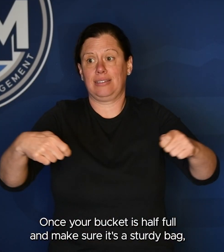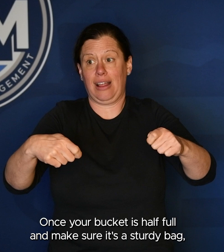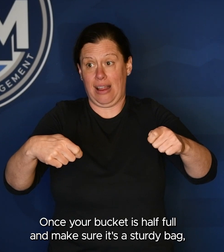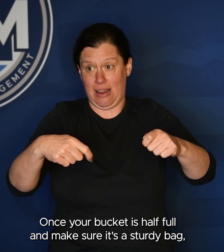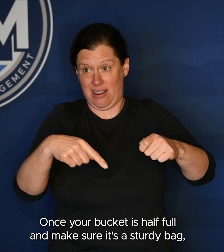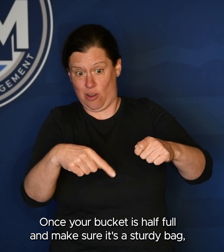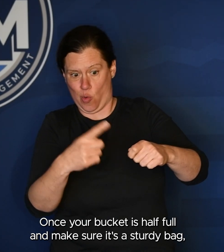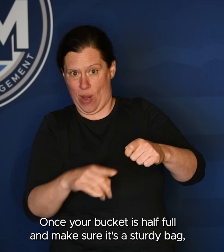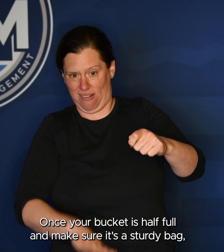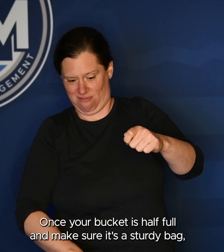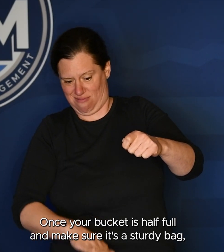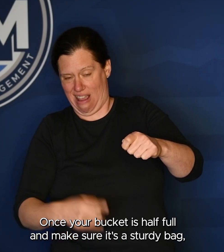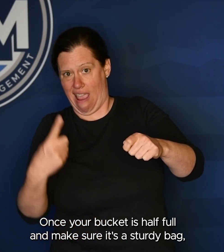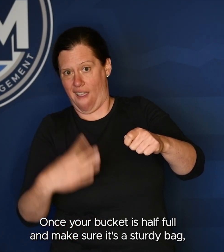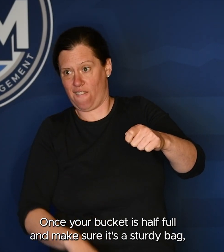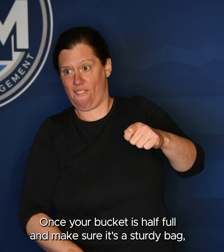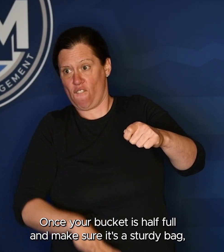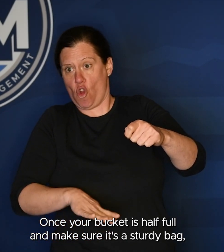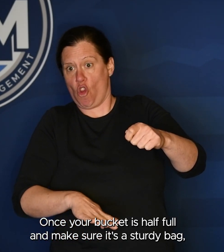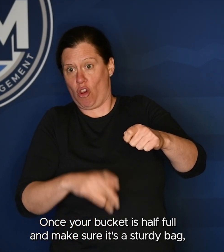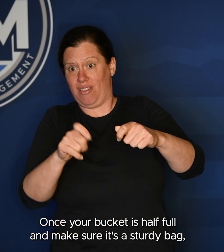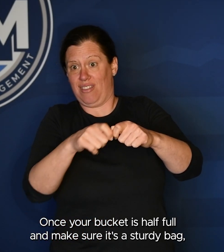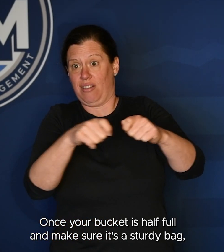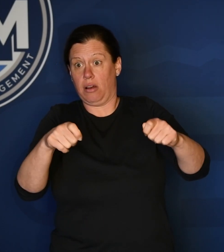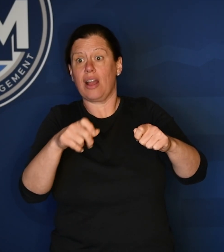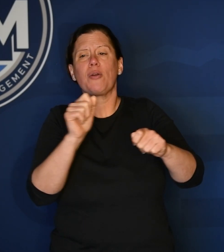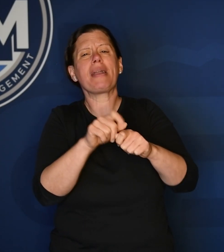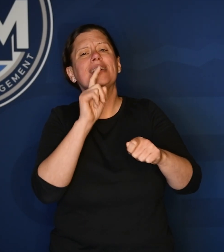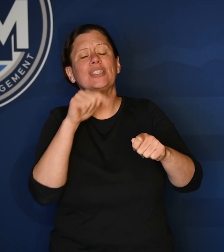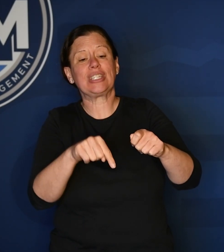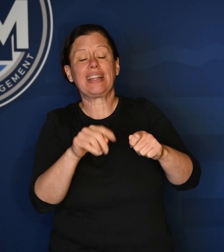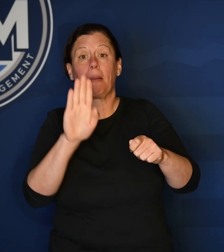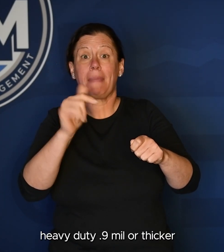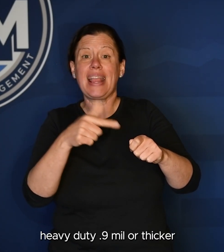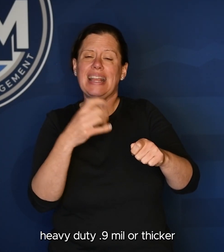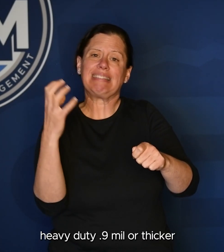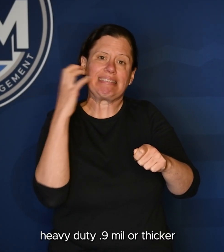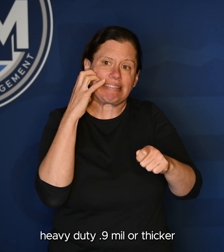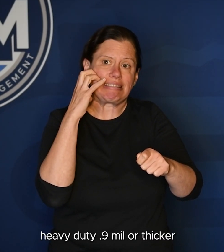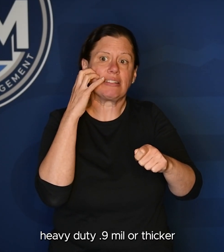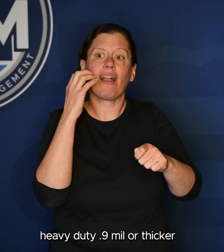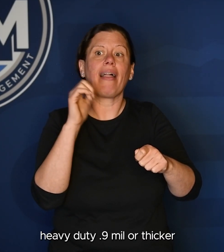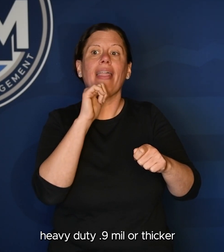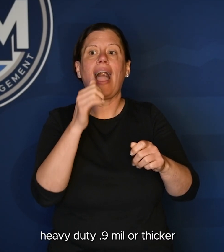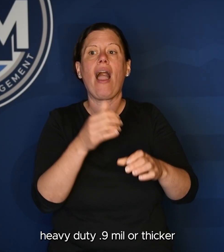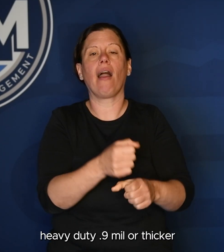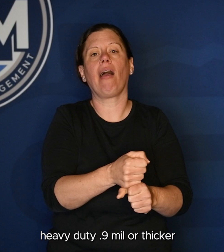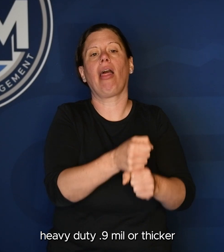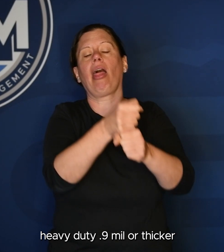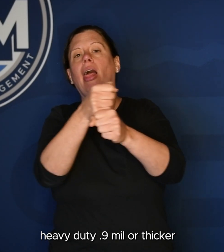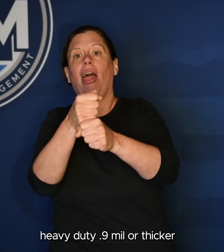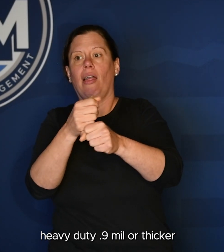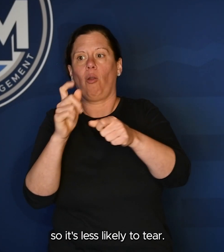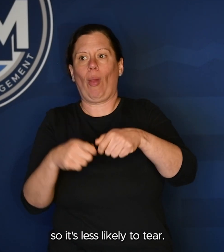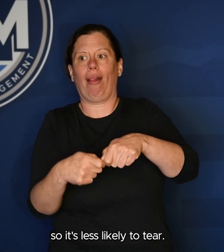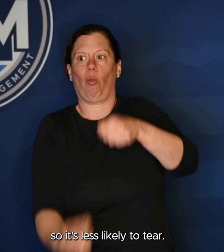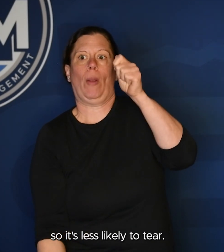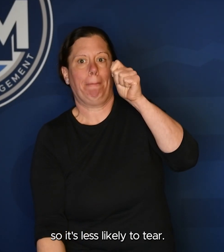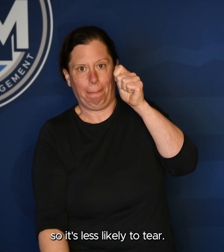full, and make sure it's a sturdy bag. Heavy-duty, 0.9 mil or thicker, so it's less likely